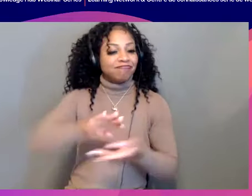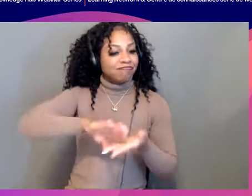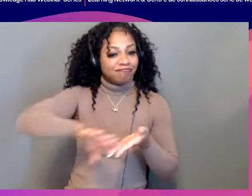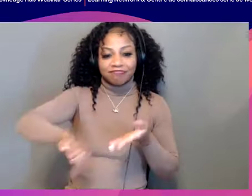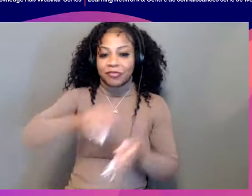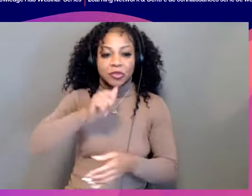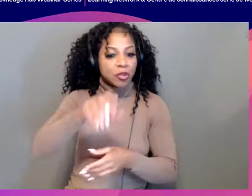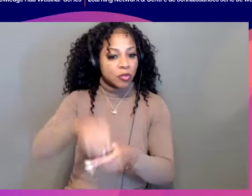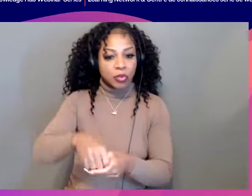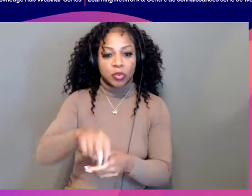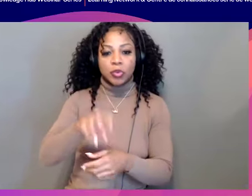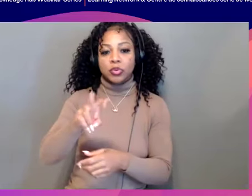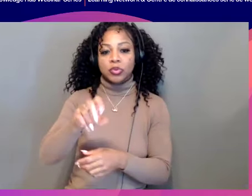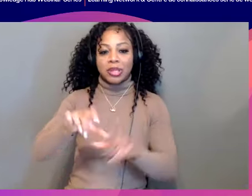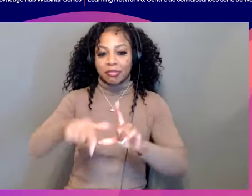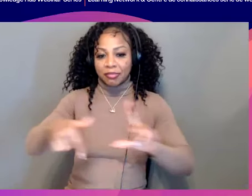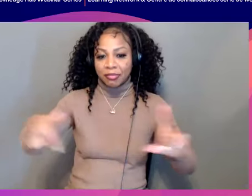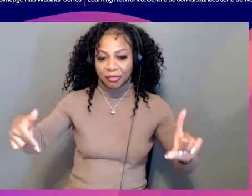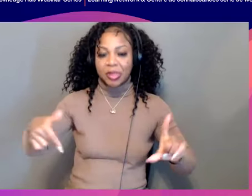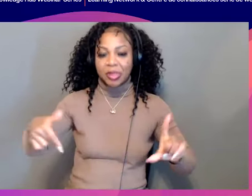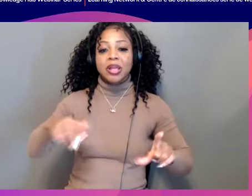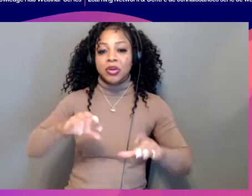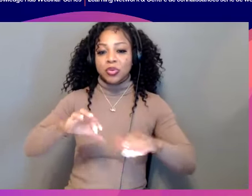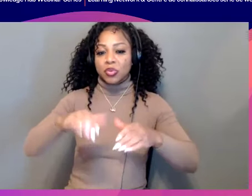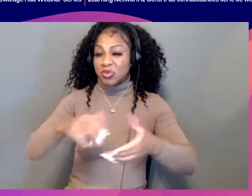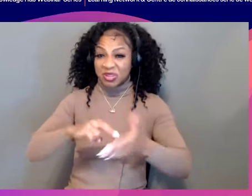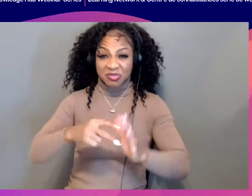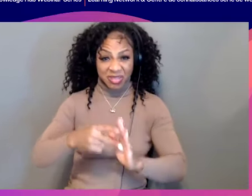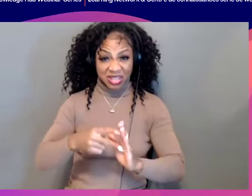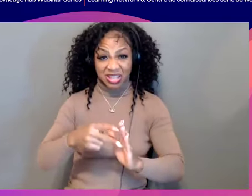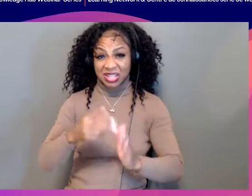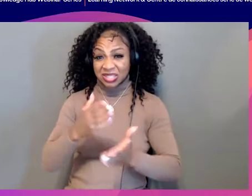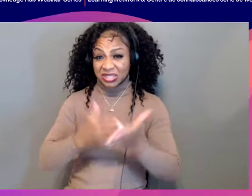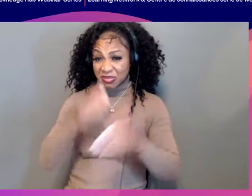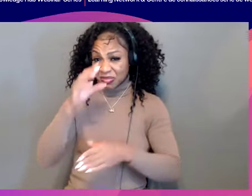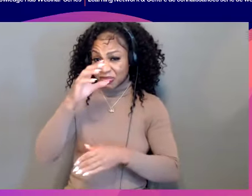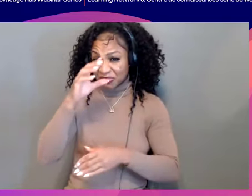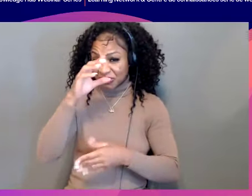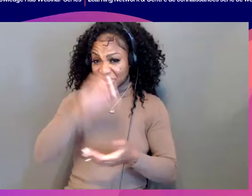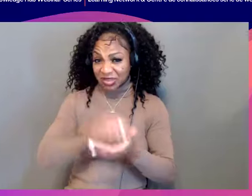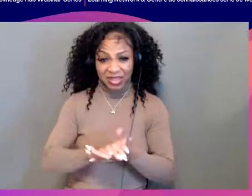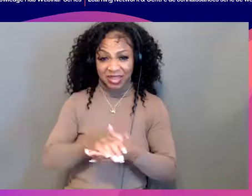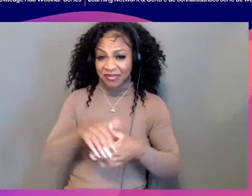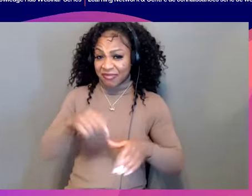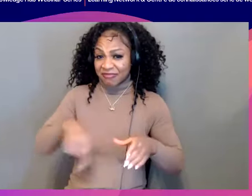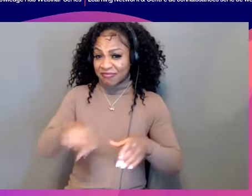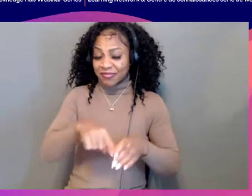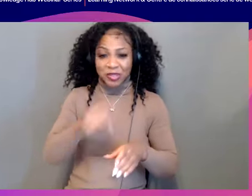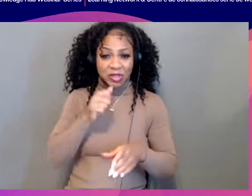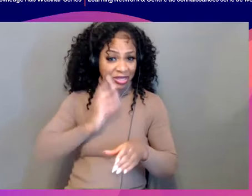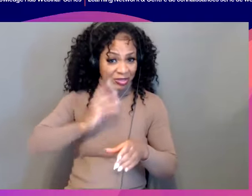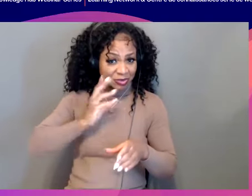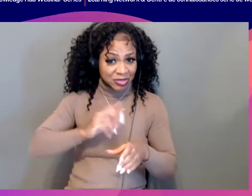2SLGBTQIA plus populations, reinforcing the idea that we don't experience IPV or GBV and that we aren't needed